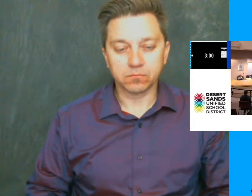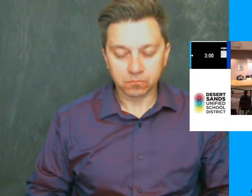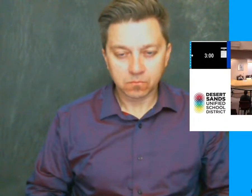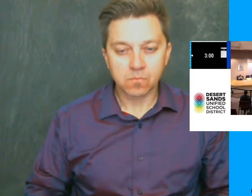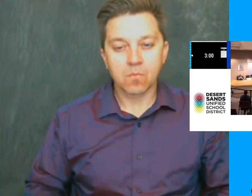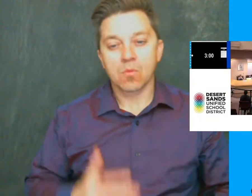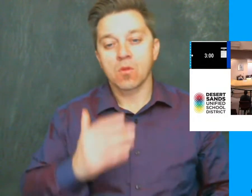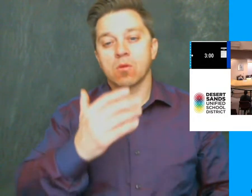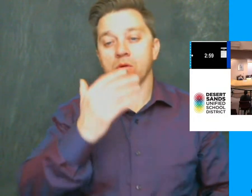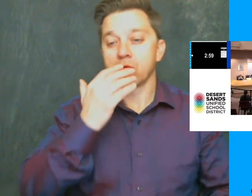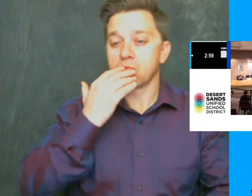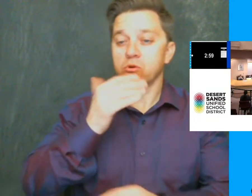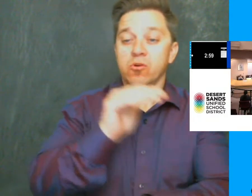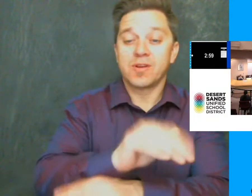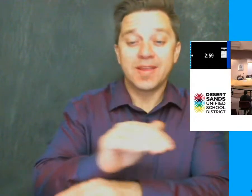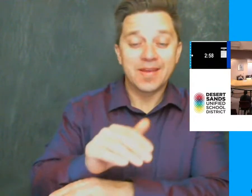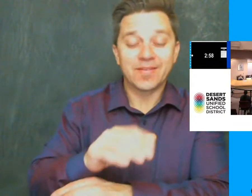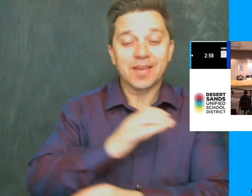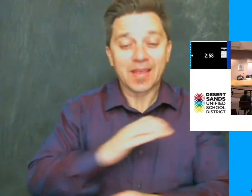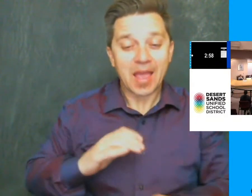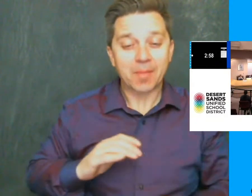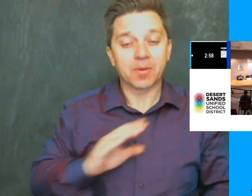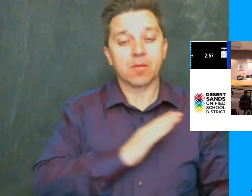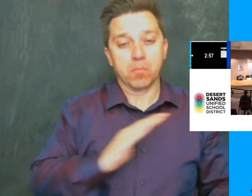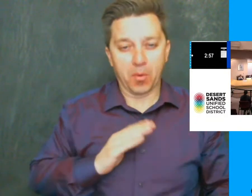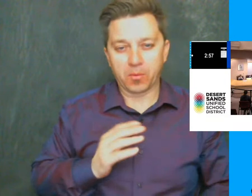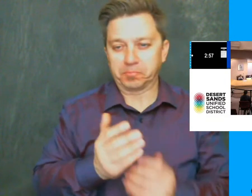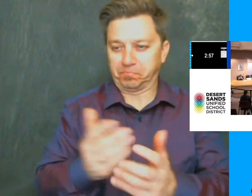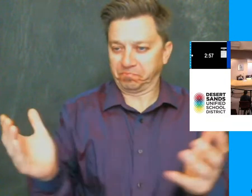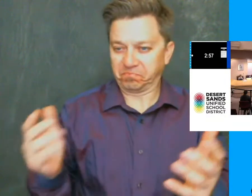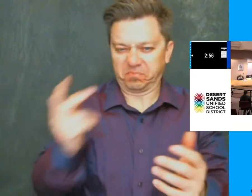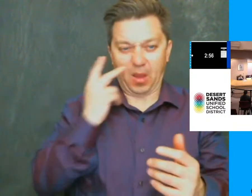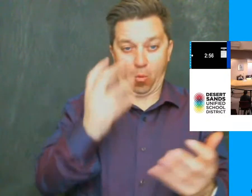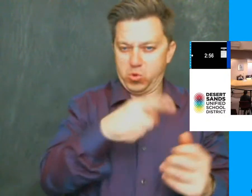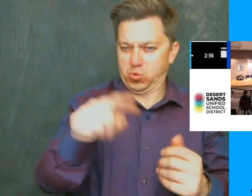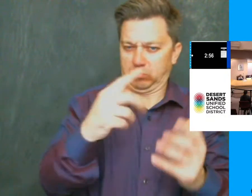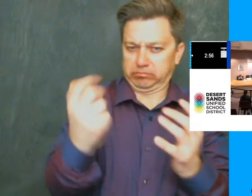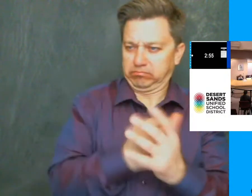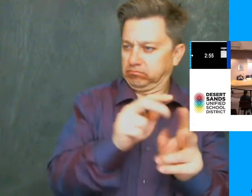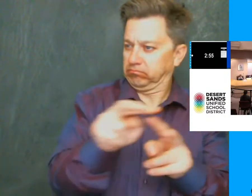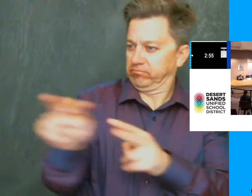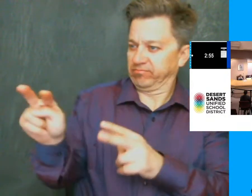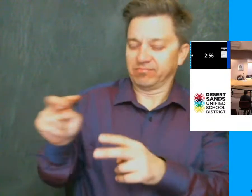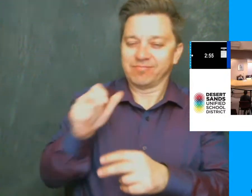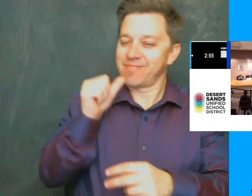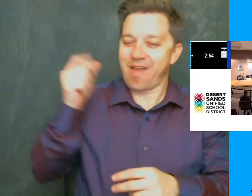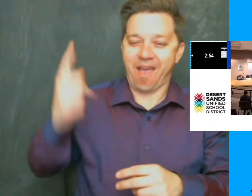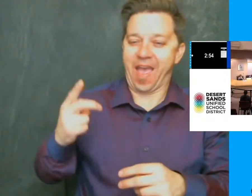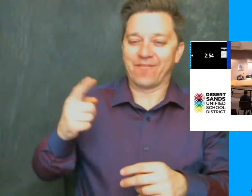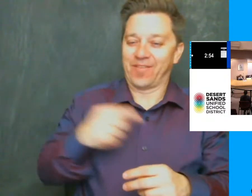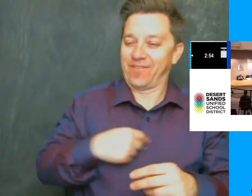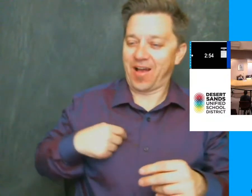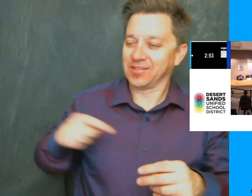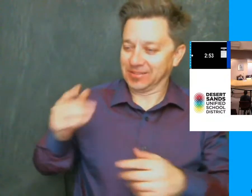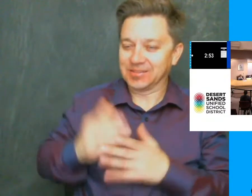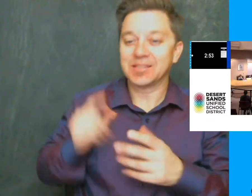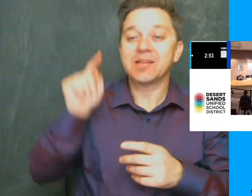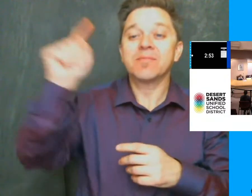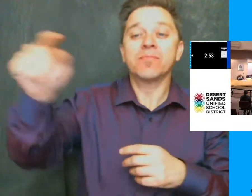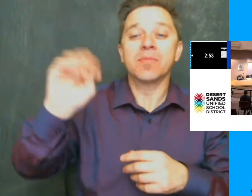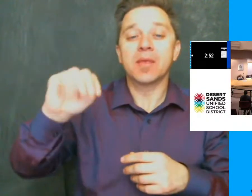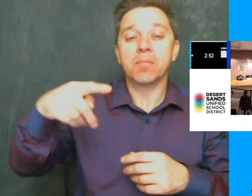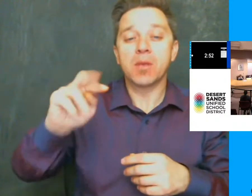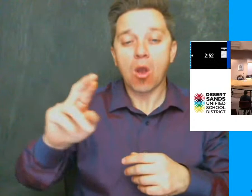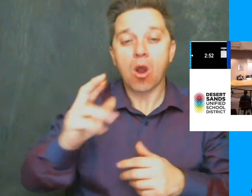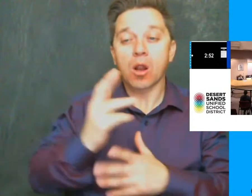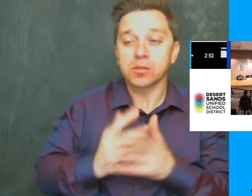Good evening, Cabinet and board members. I want you to look around the room. This is not half of us. There are some in the NPR and there are some of us